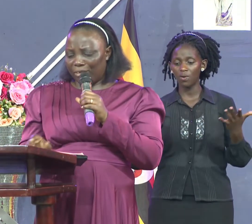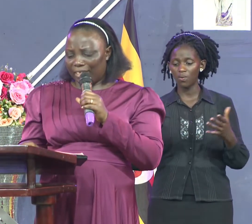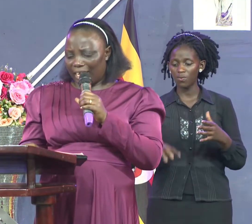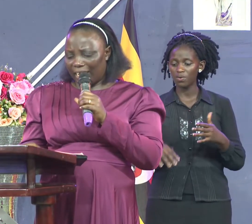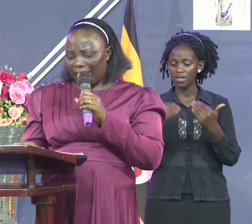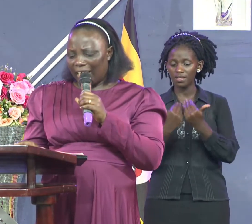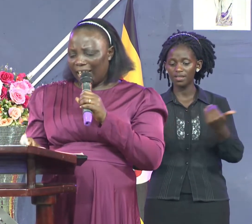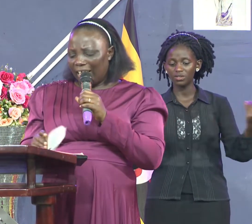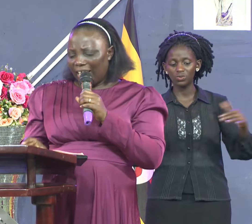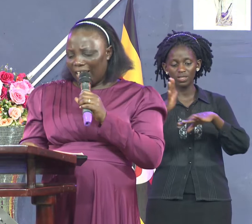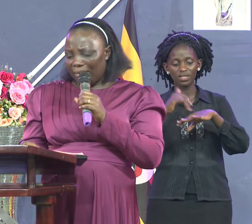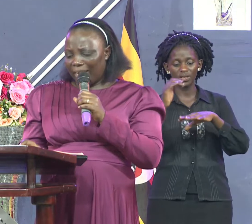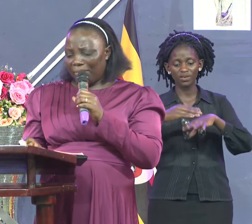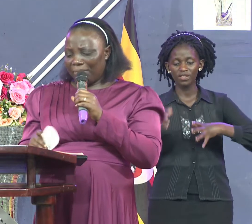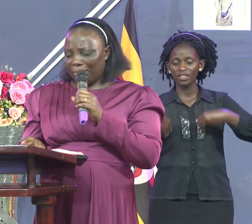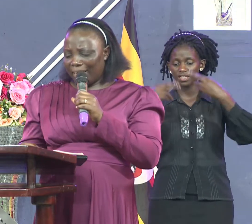But